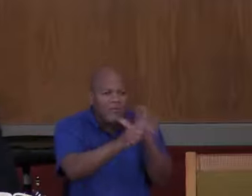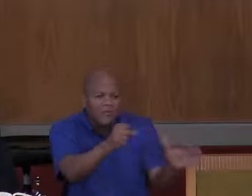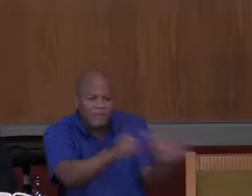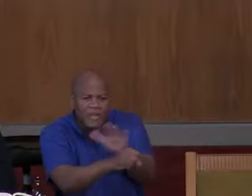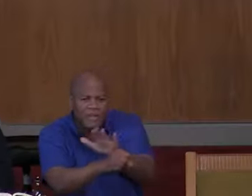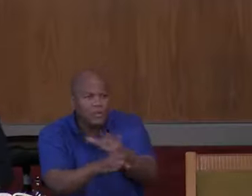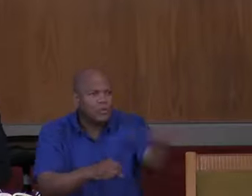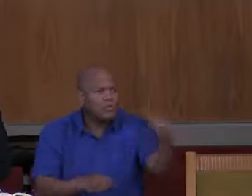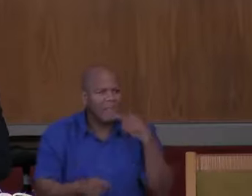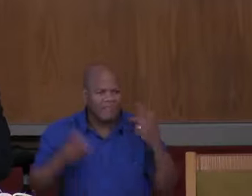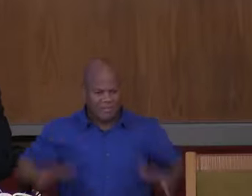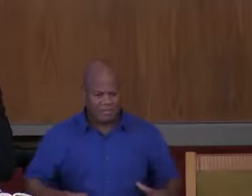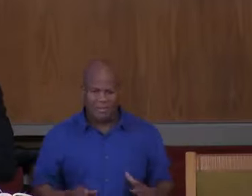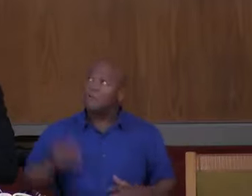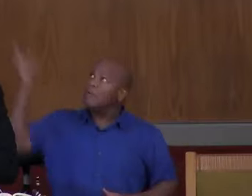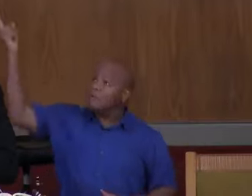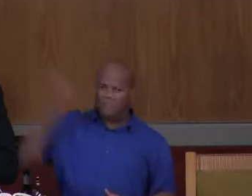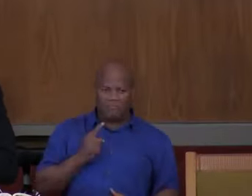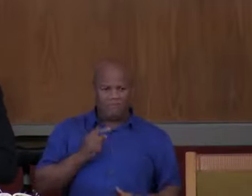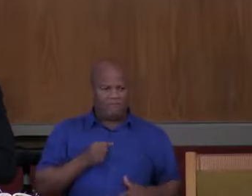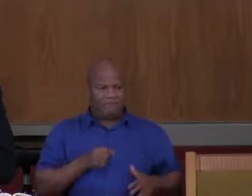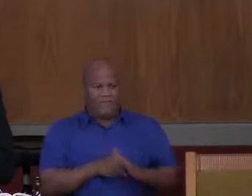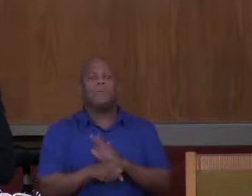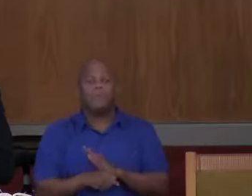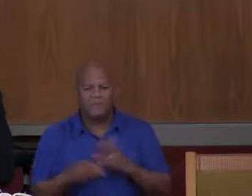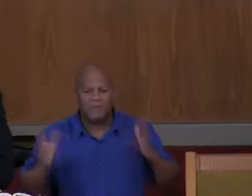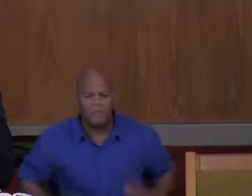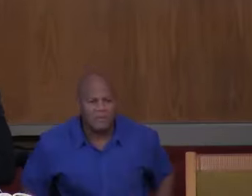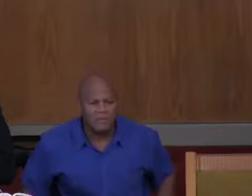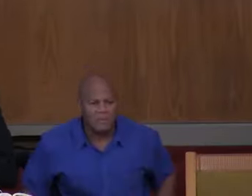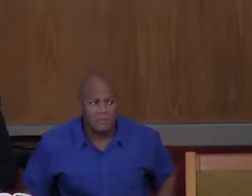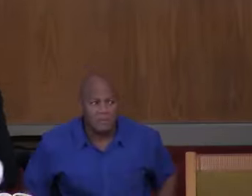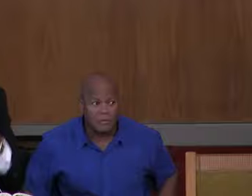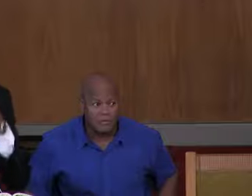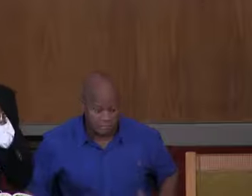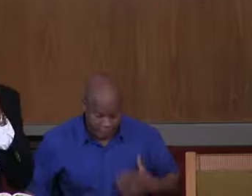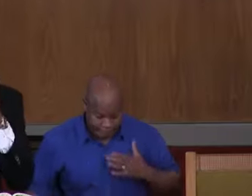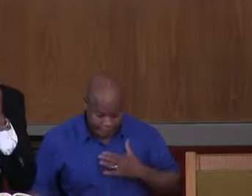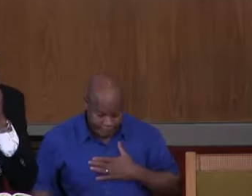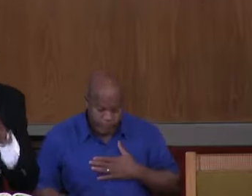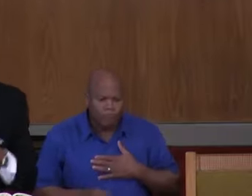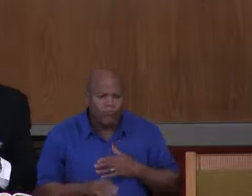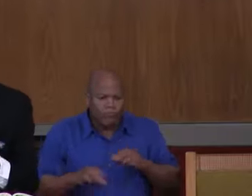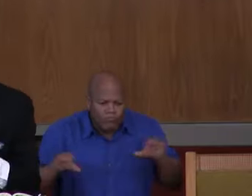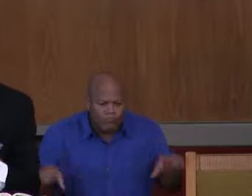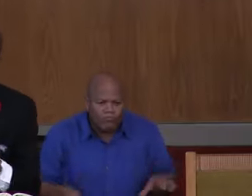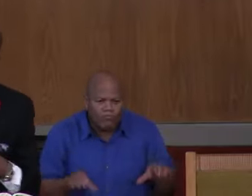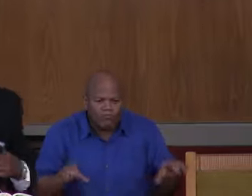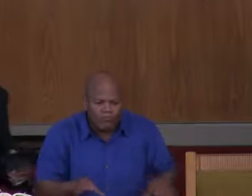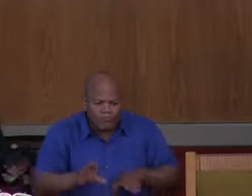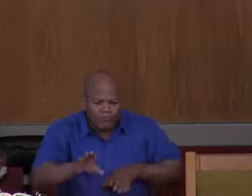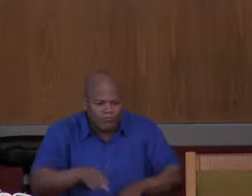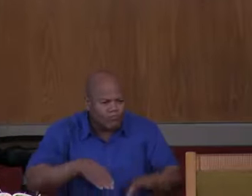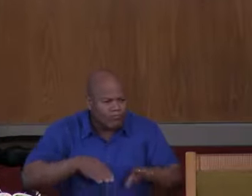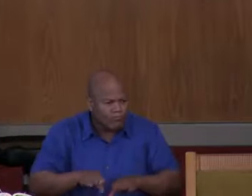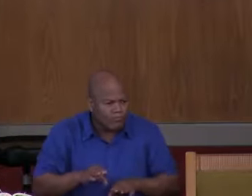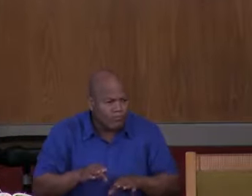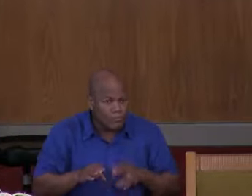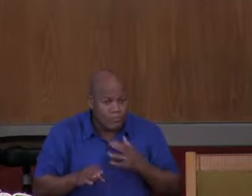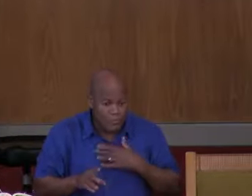You're the one said you filled. Does my faith walk reflect my faith?